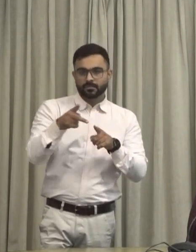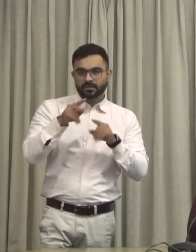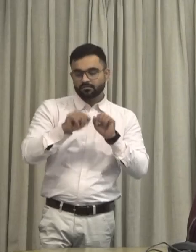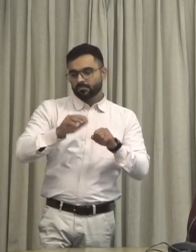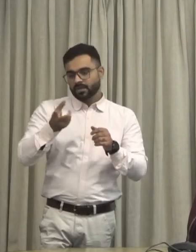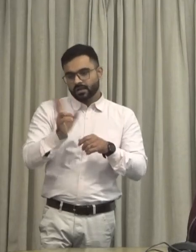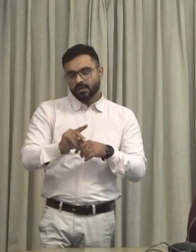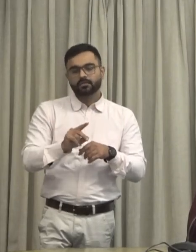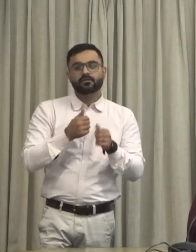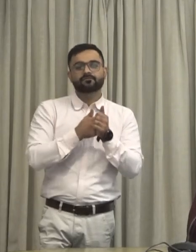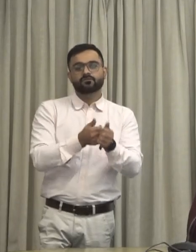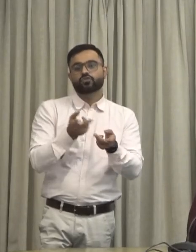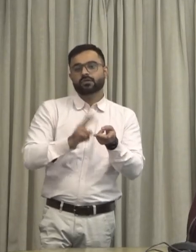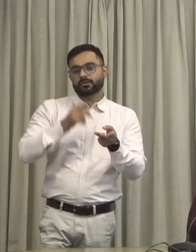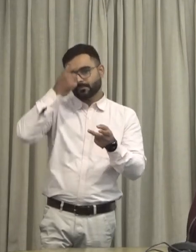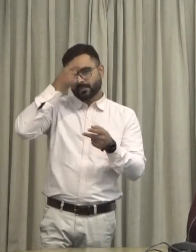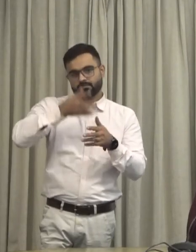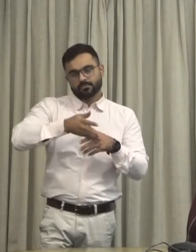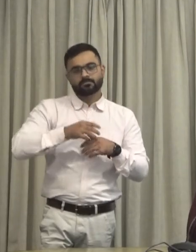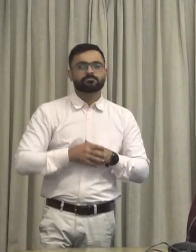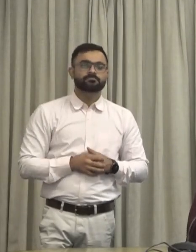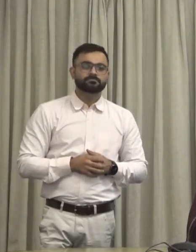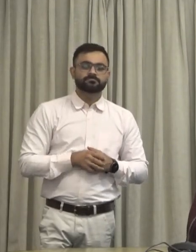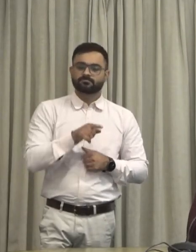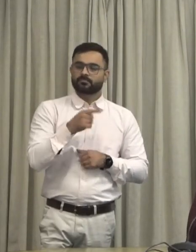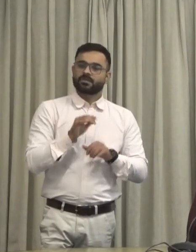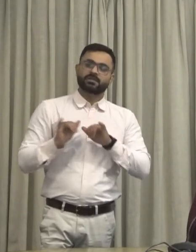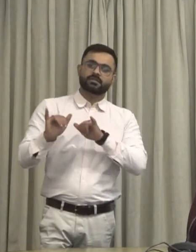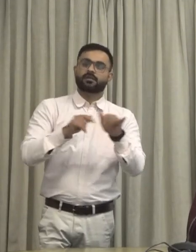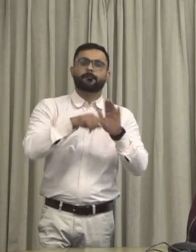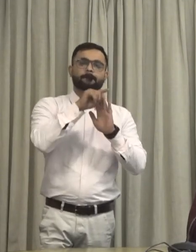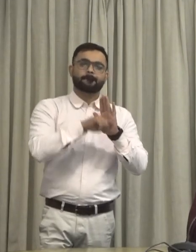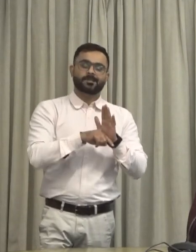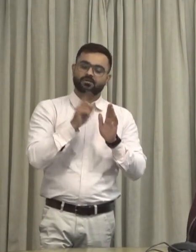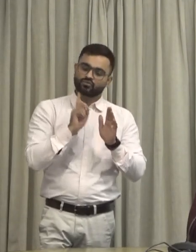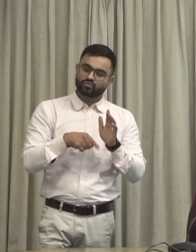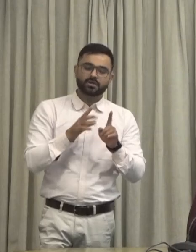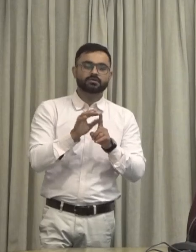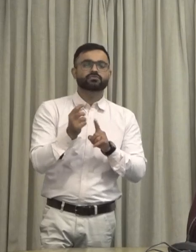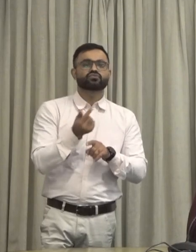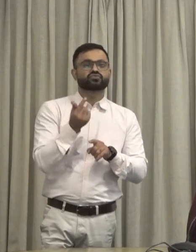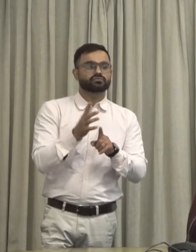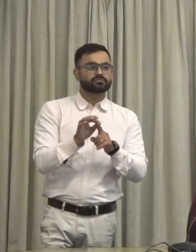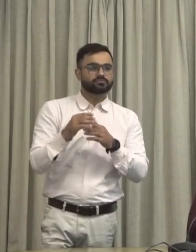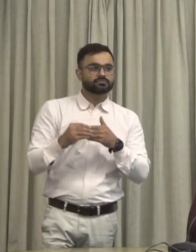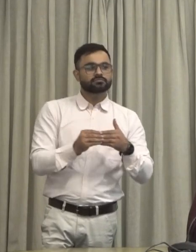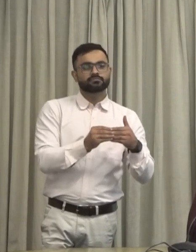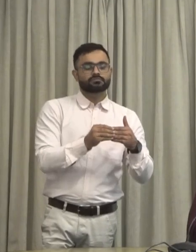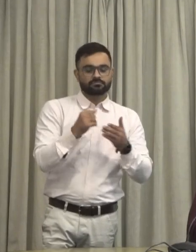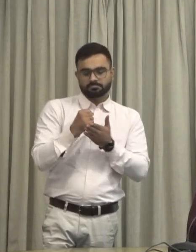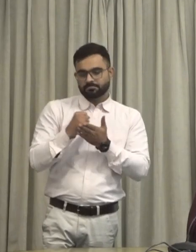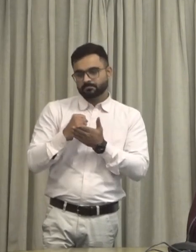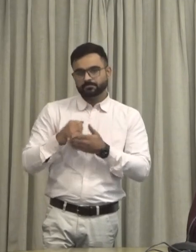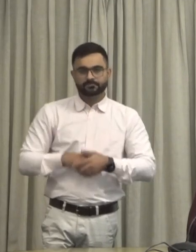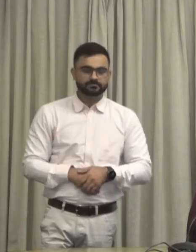think again we will fall in a problem. And these universal principles we should definitely use throughout our